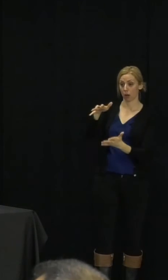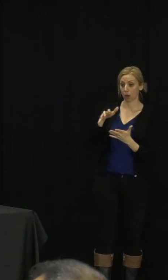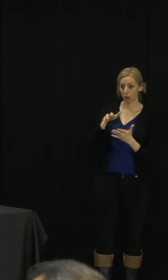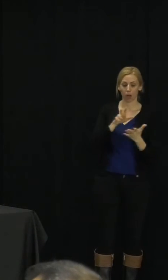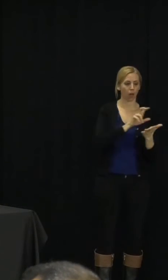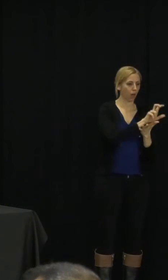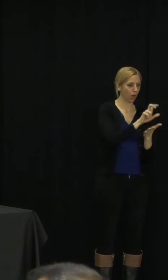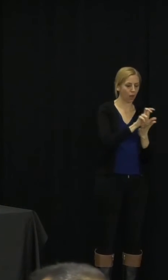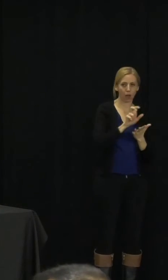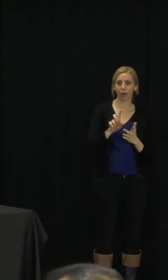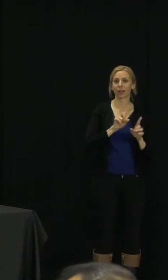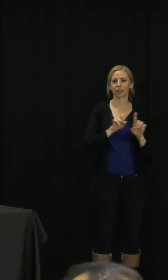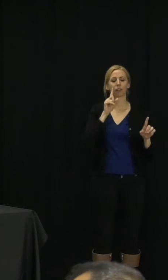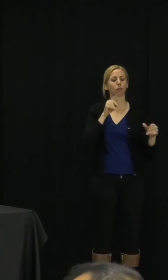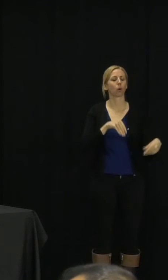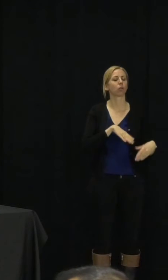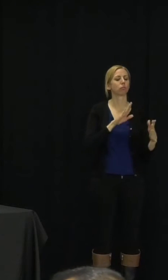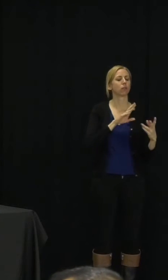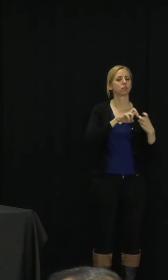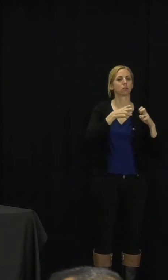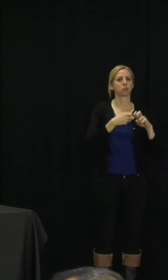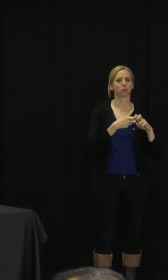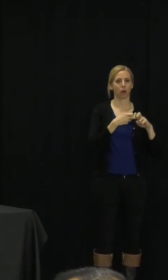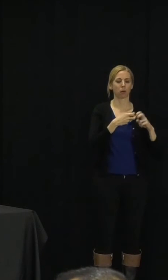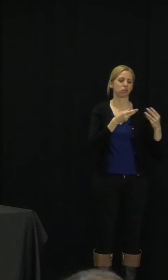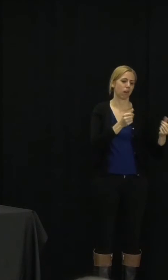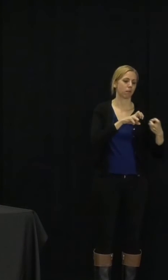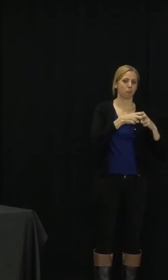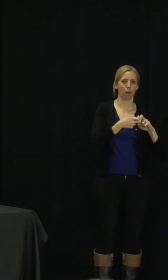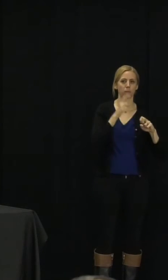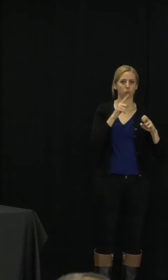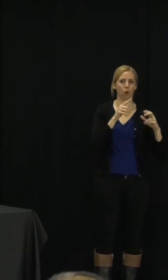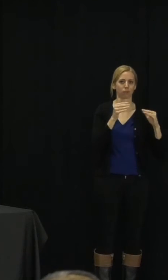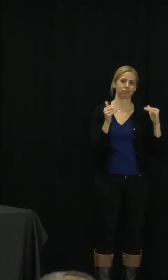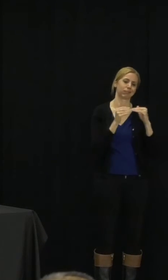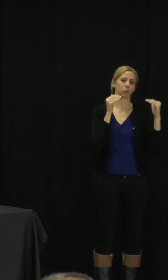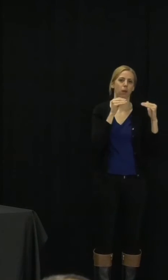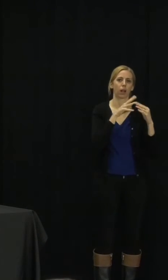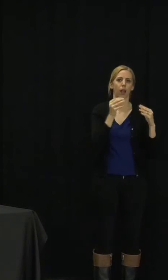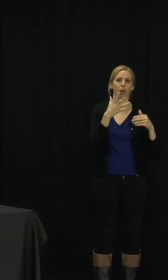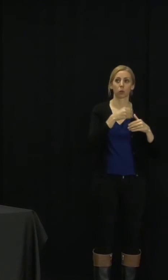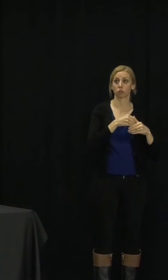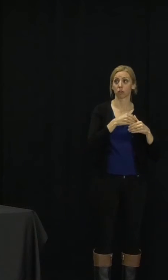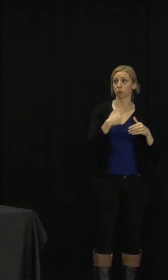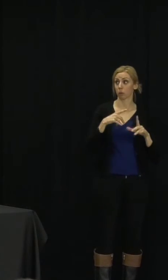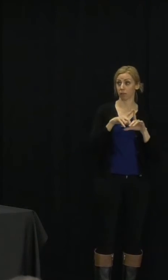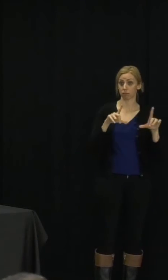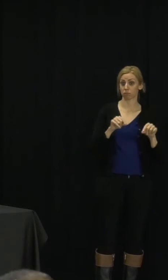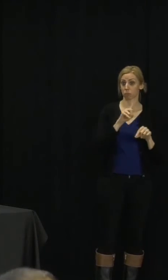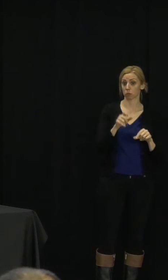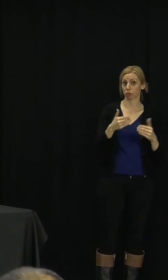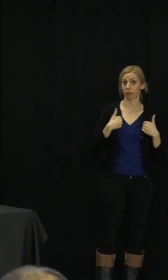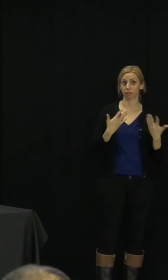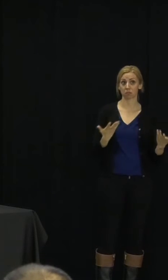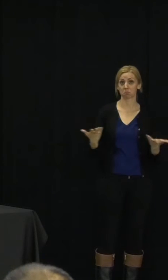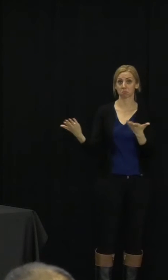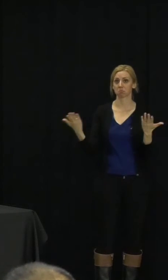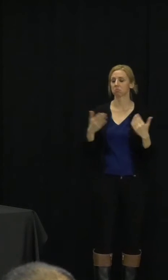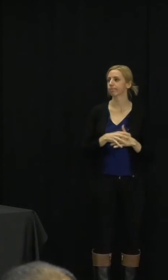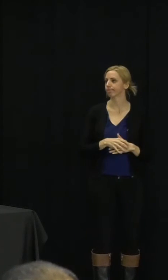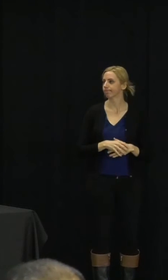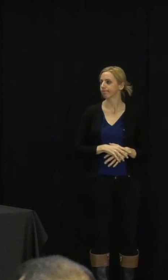or 2 questions on the app so far. And index cards. And I do want to thank our scribes, Jay and Hannah. You've